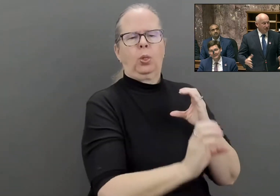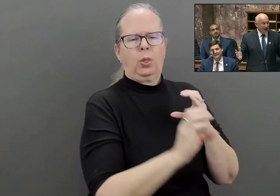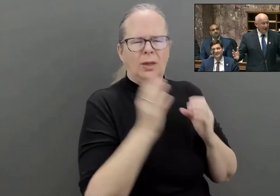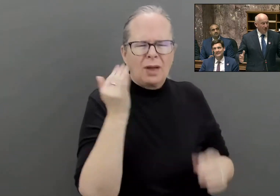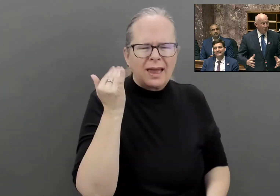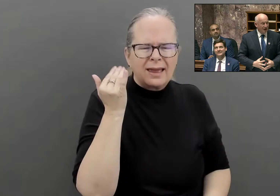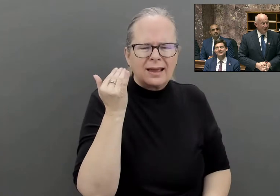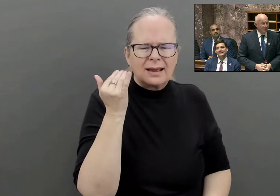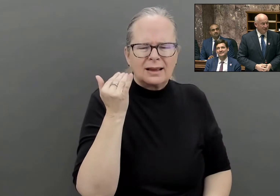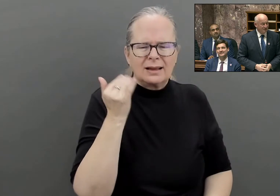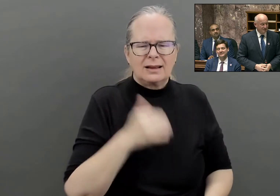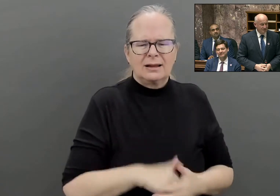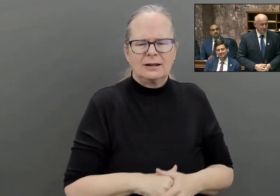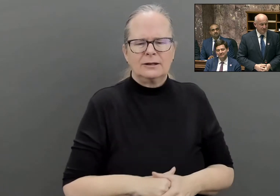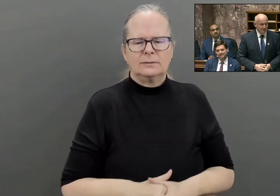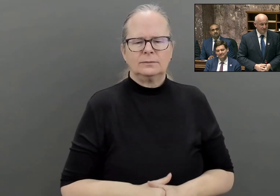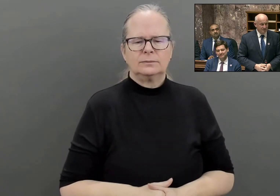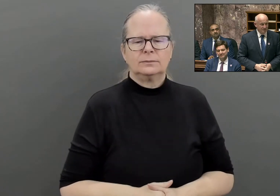Thank you.